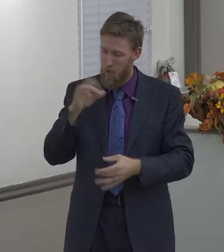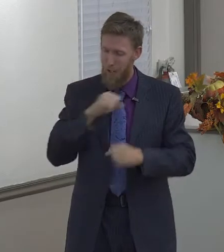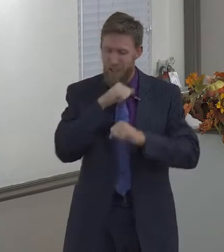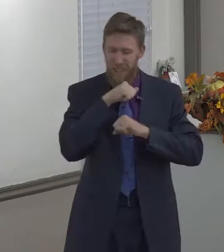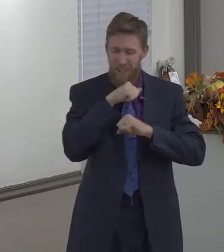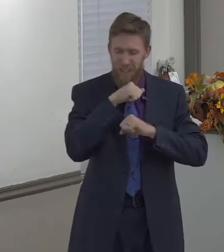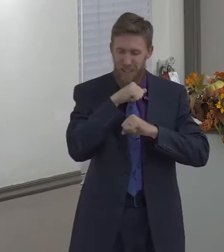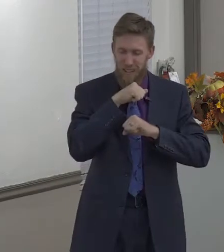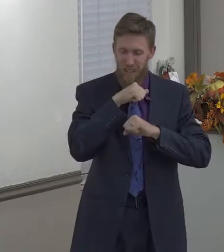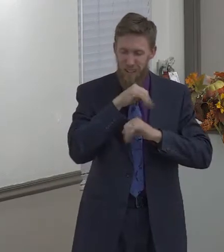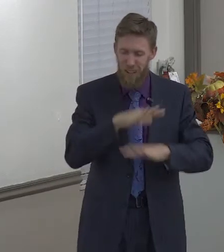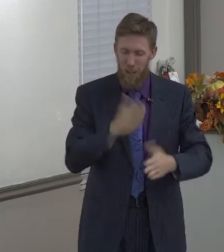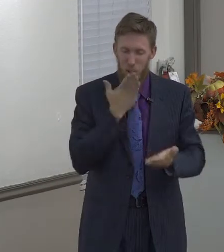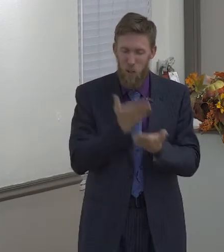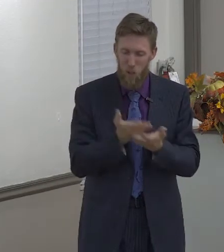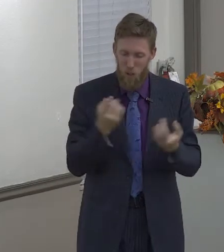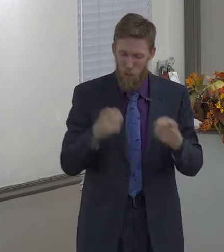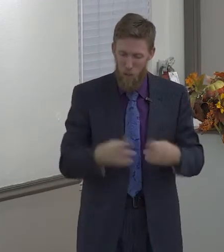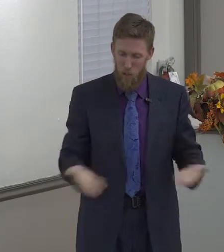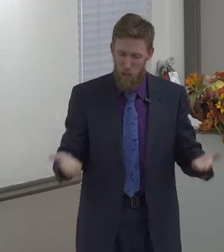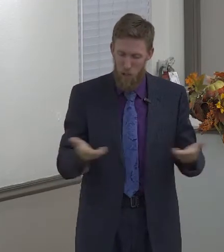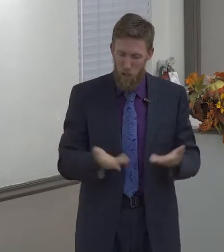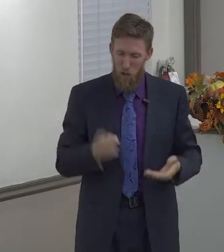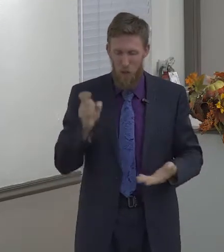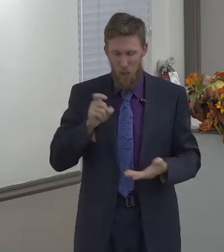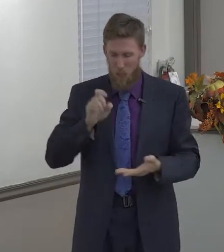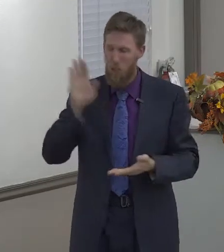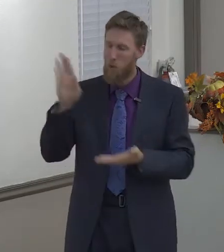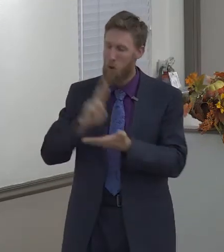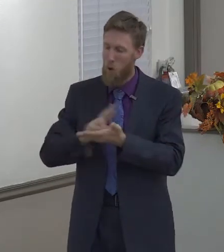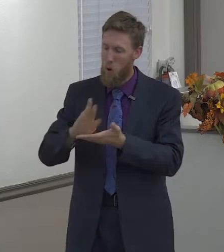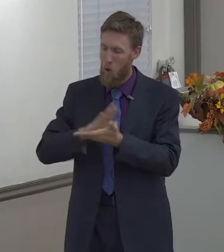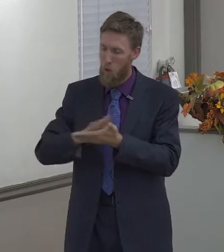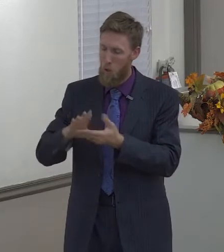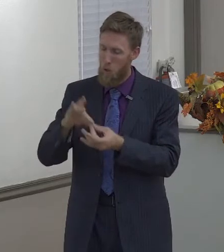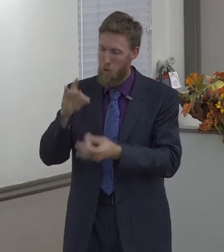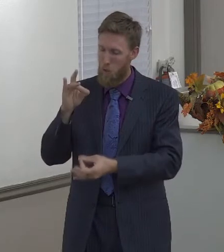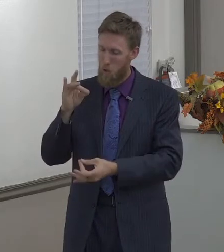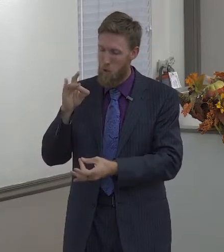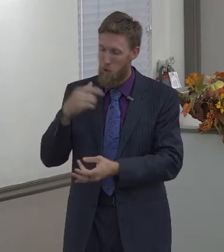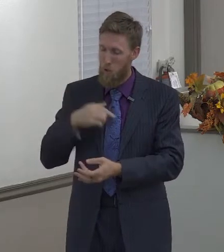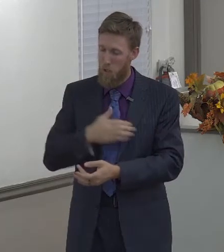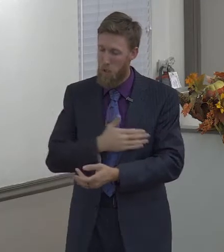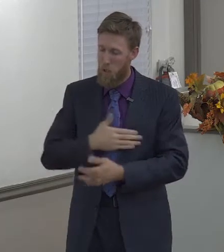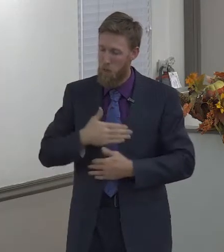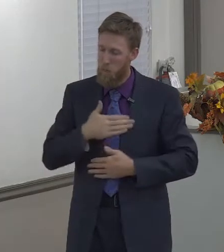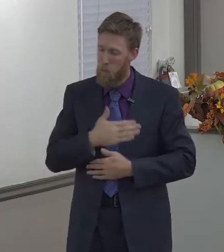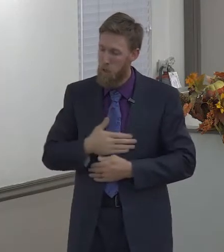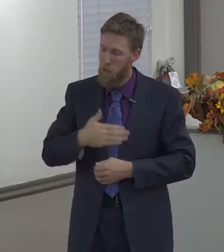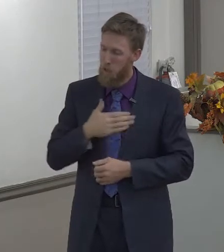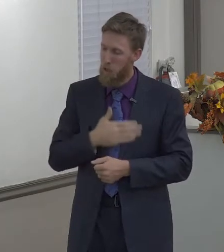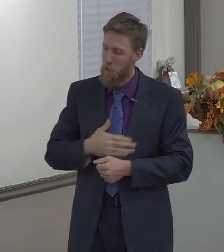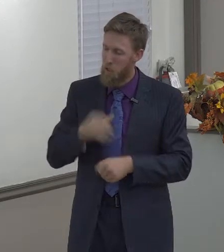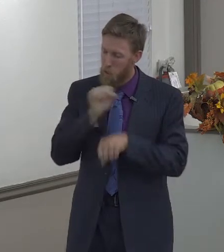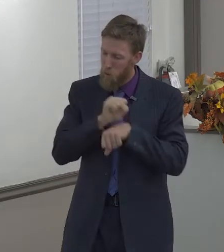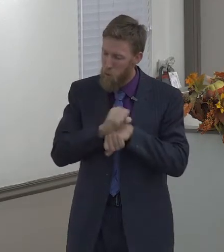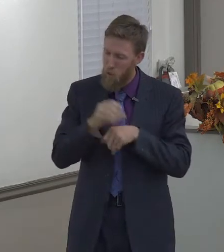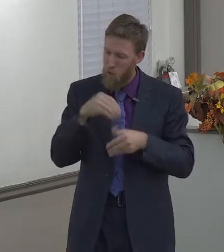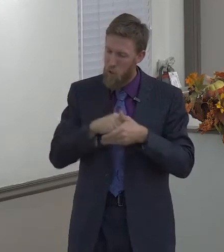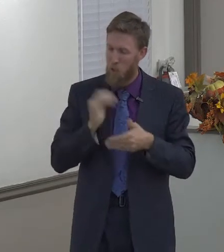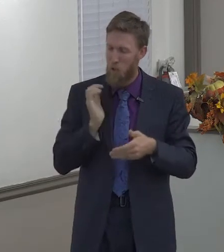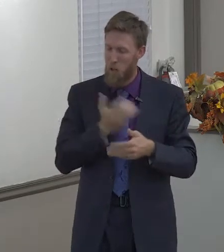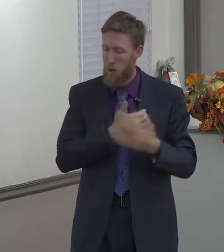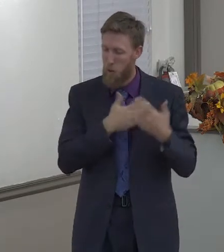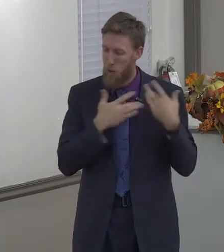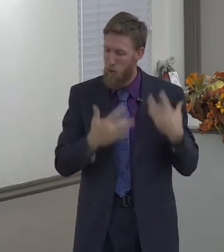We ask that you would just guide and direct each and every person, that you would focus their thoughts, focus their heart's attention on